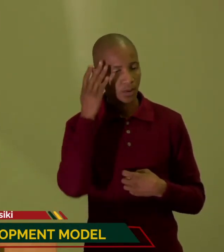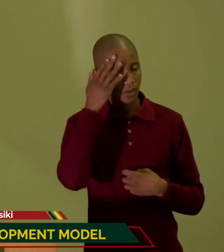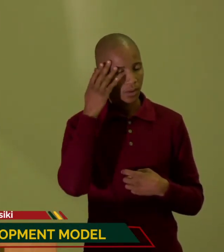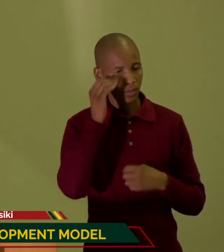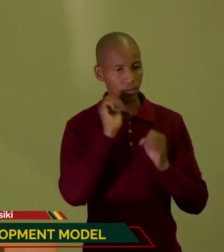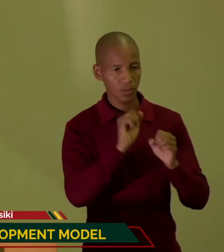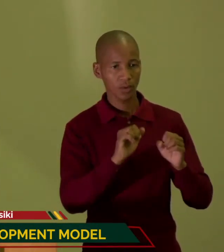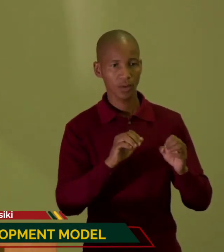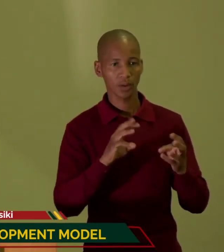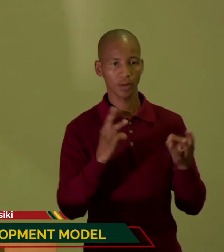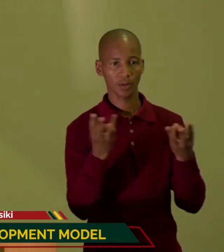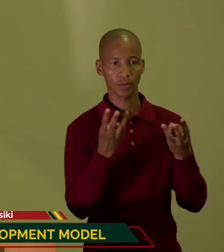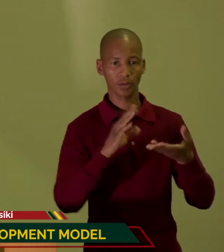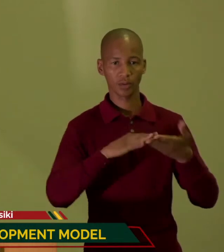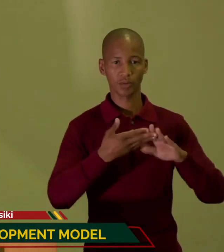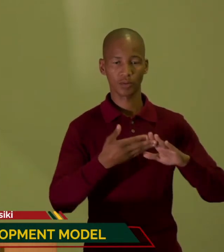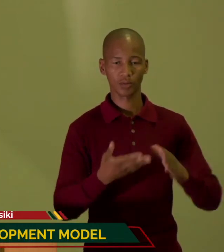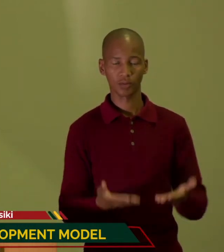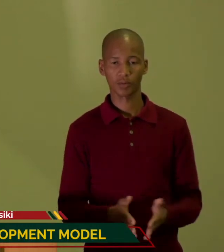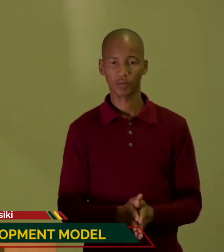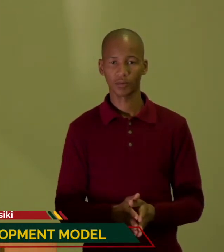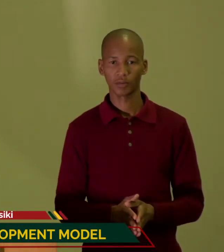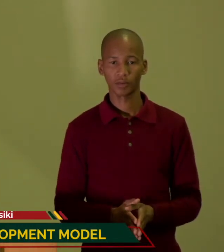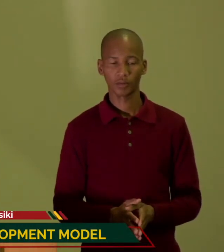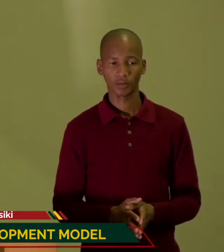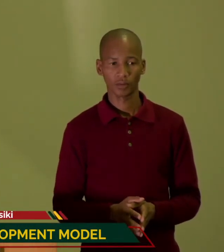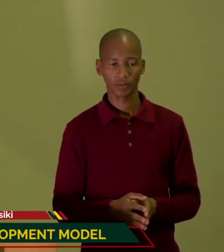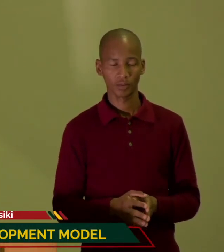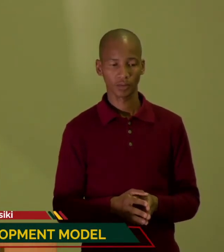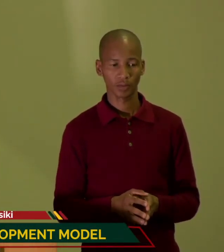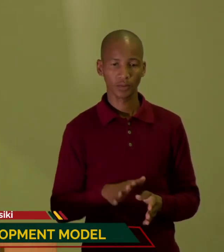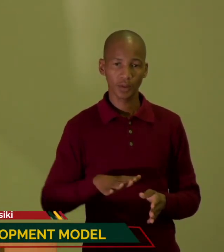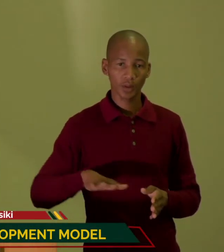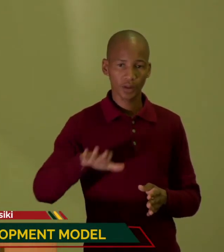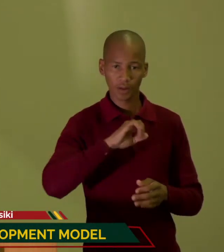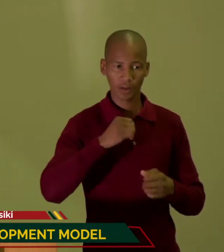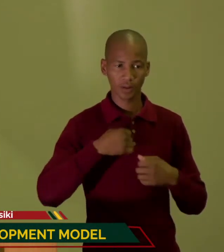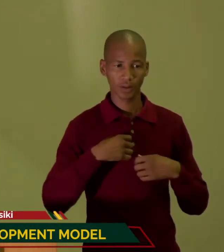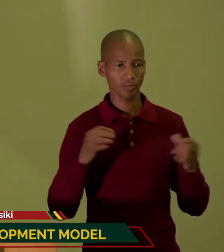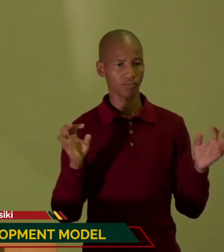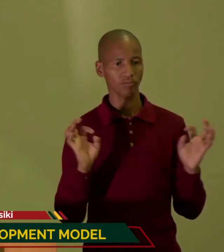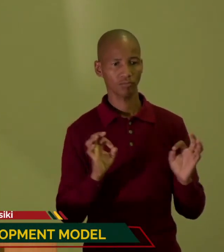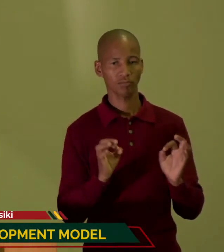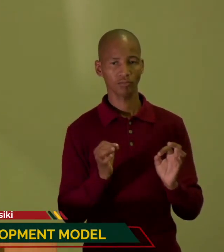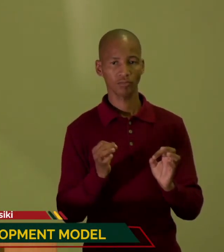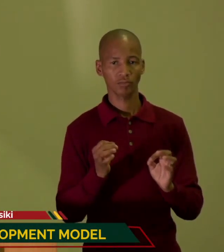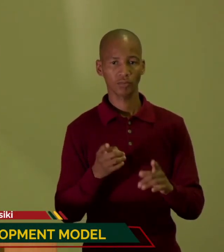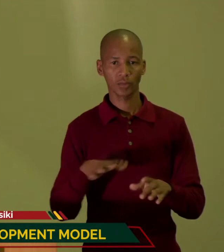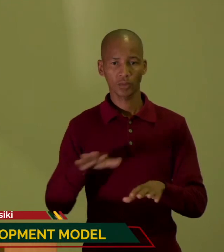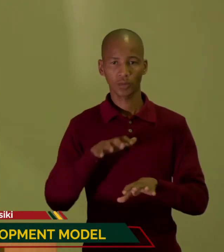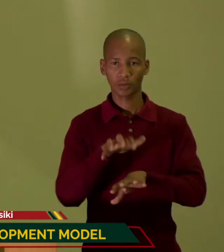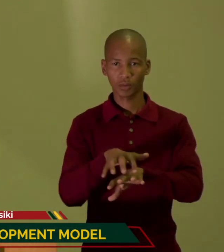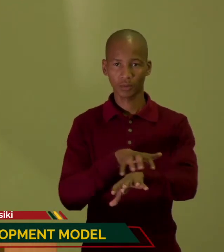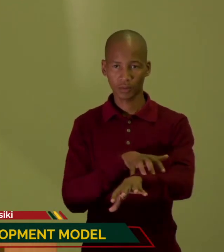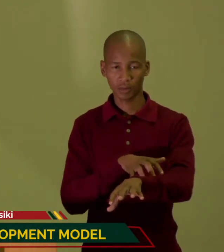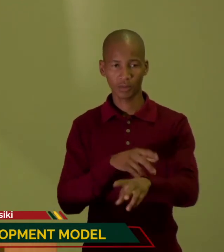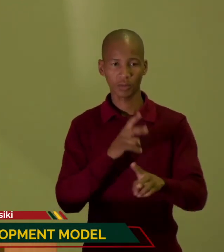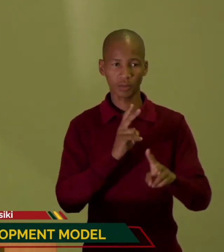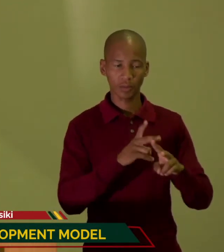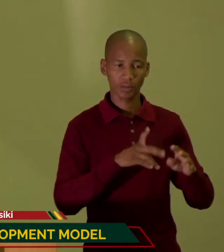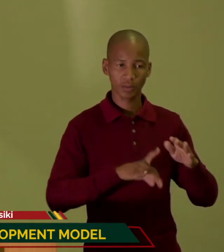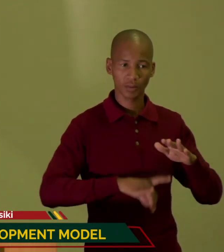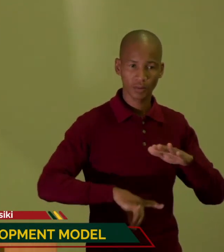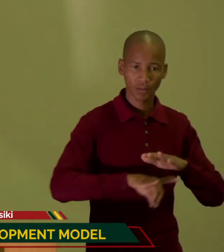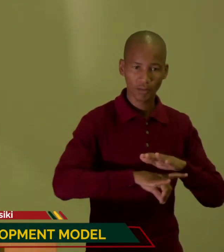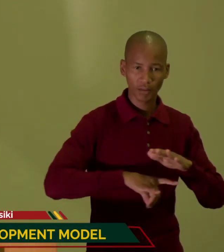area. We are an agricultural area and also livestock